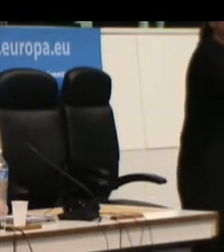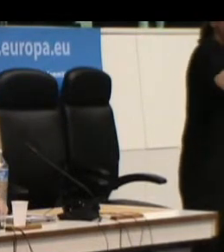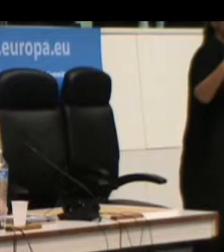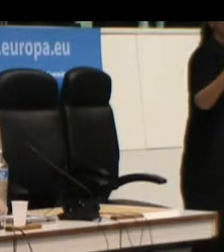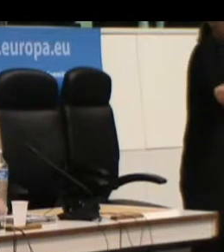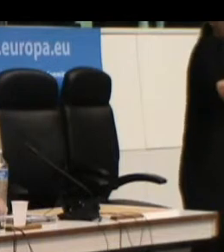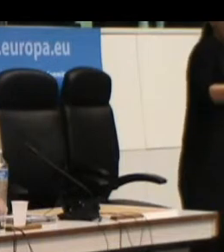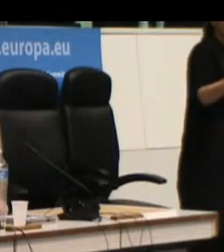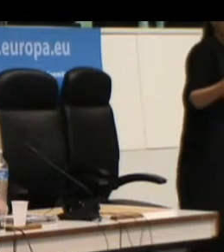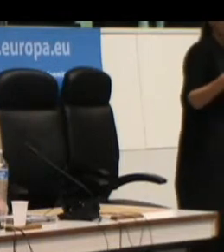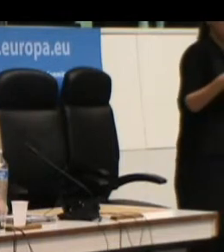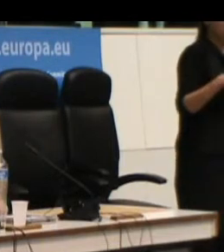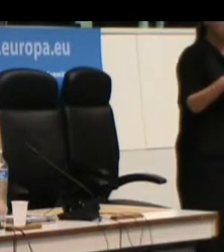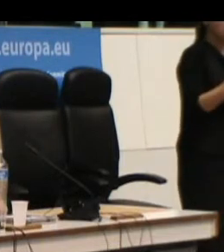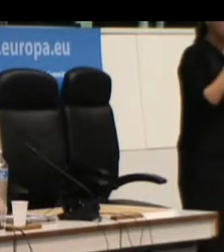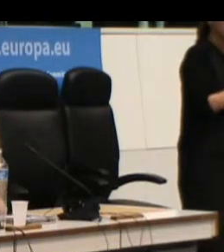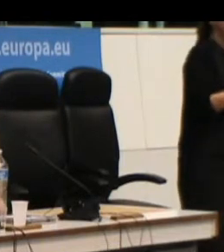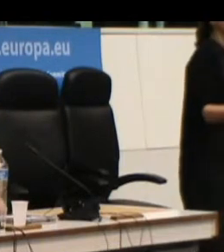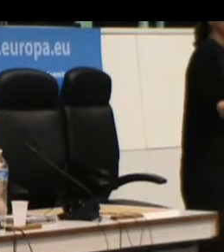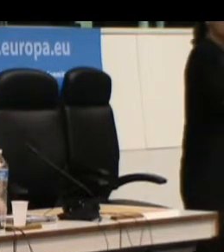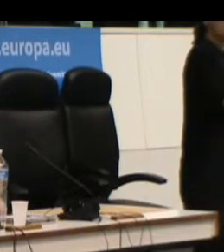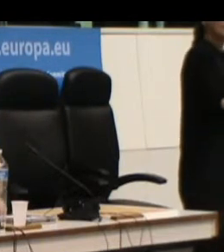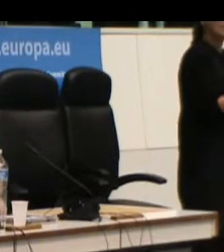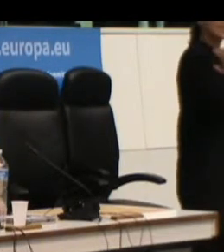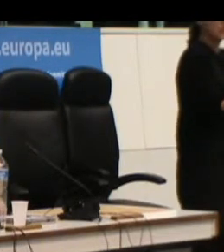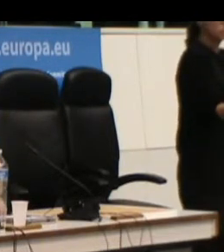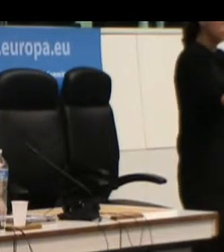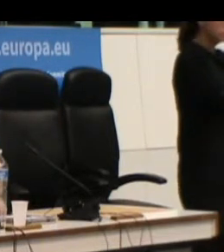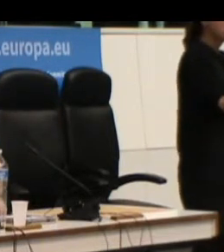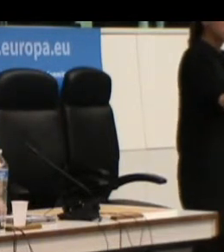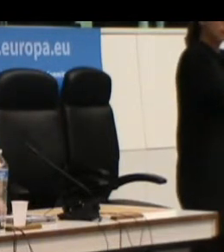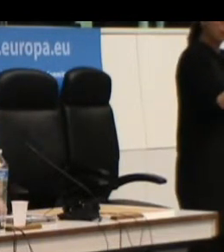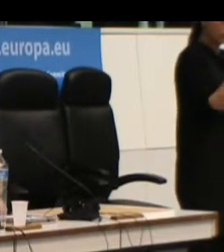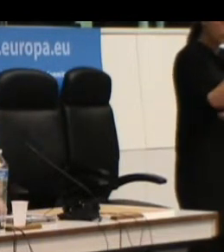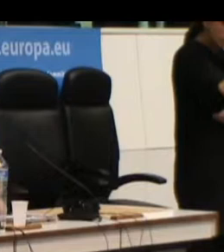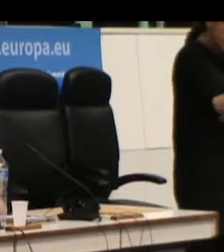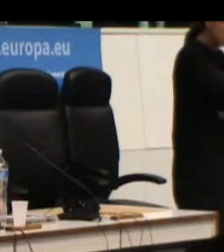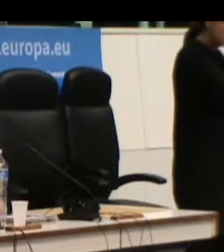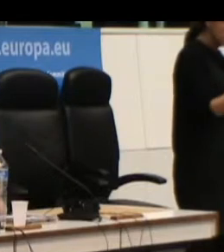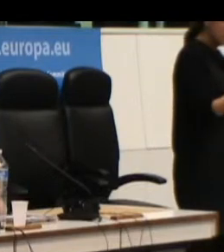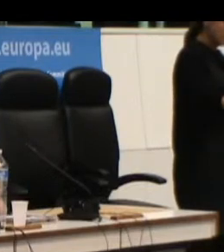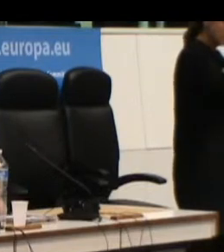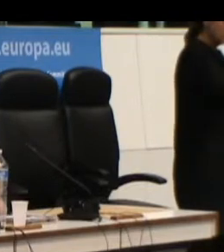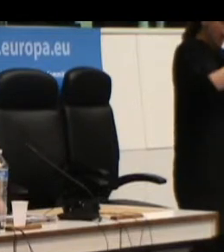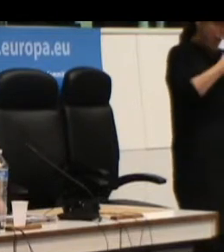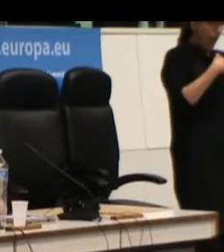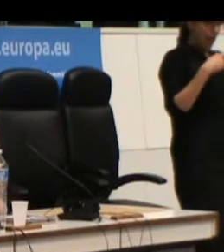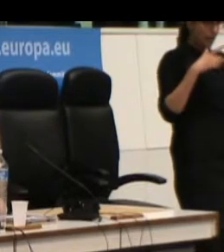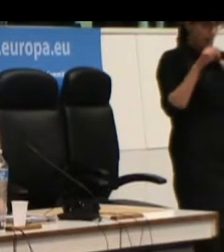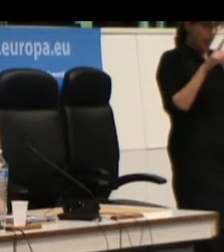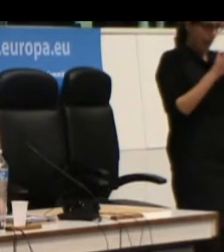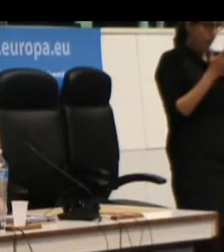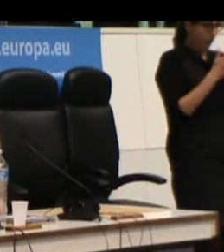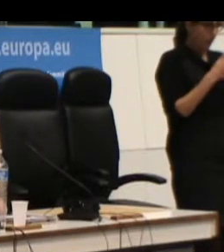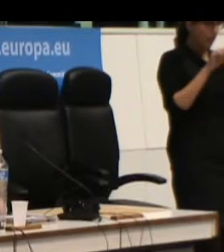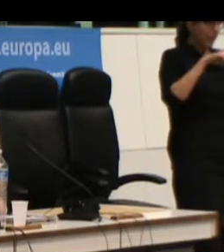and also supporting them in giving skills, wherever required, to enable them to use the